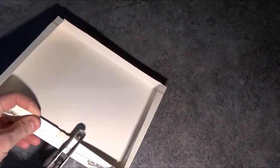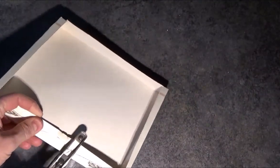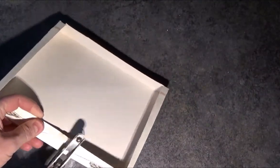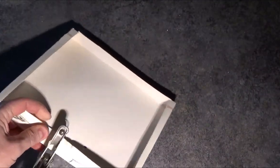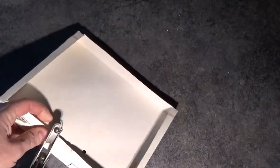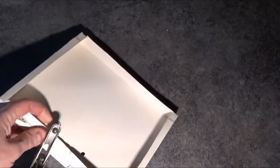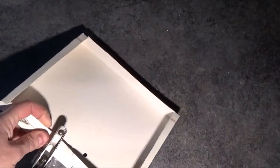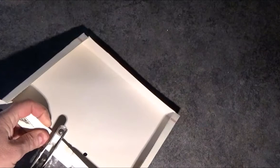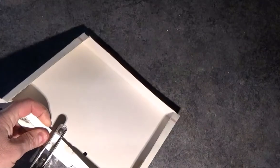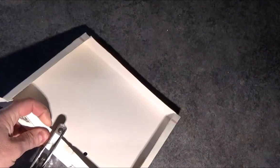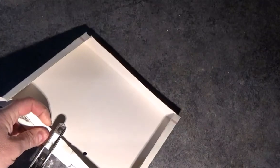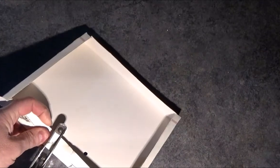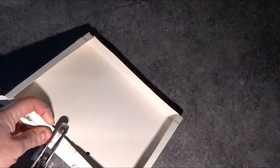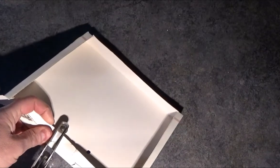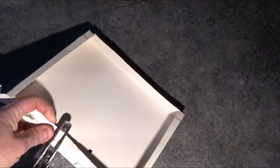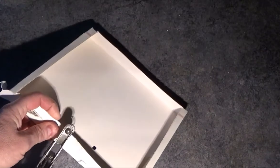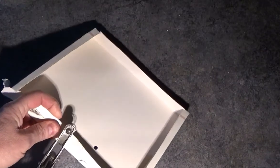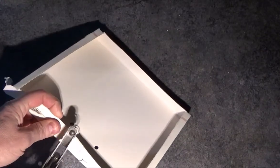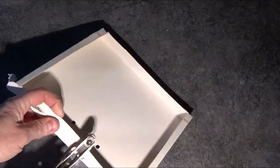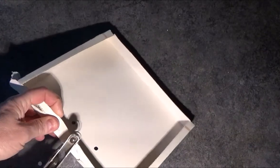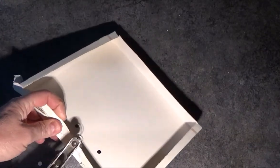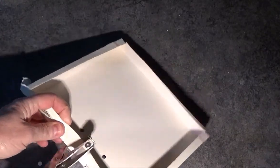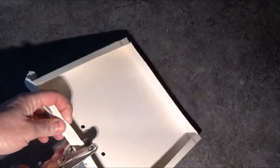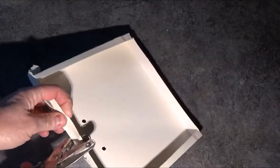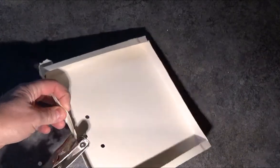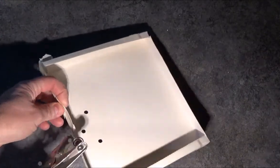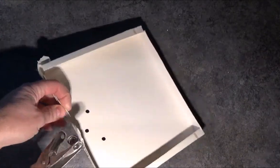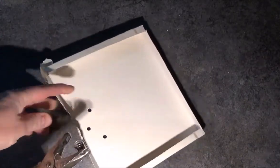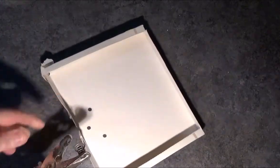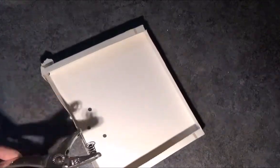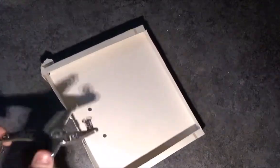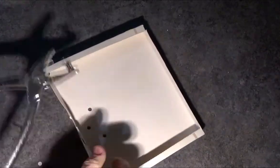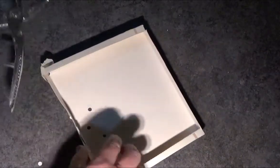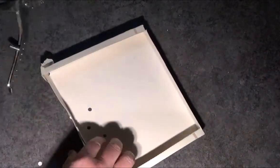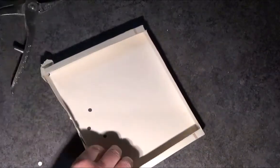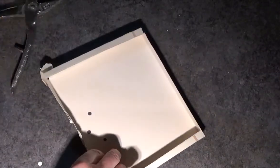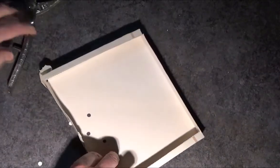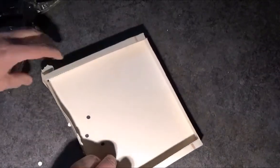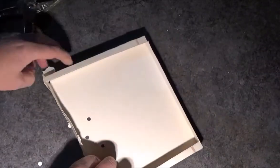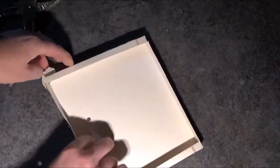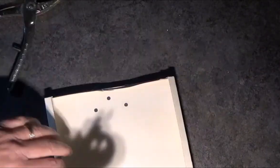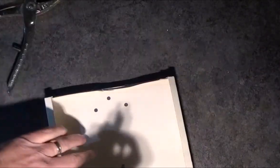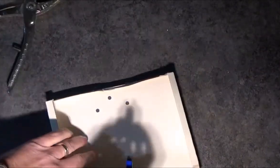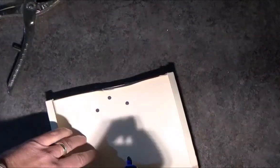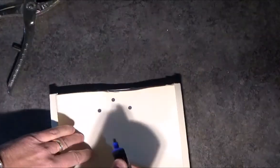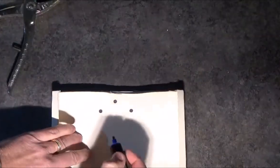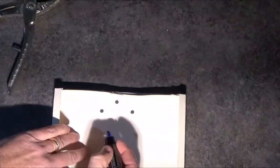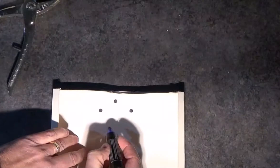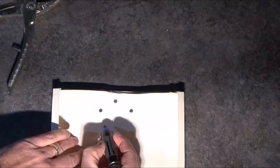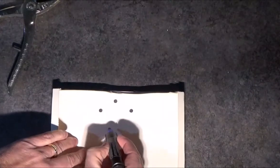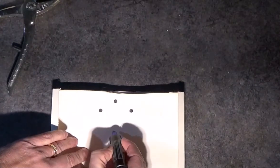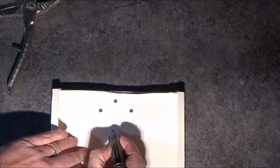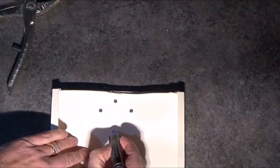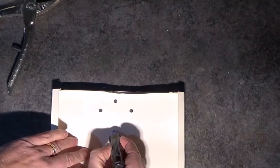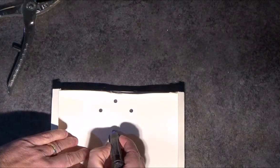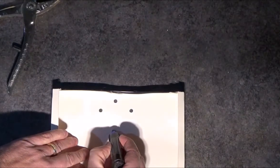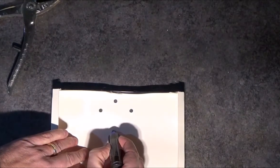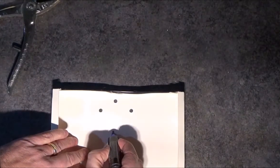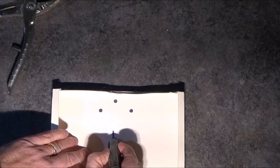two, three. And then what I'm going to do is add some pictures. So I'm going to draw myself